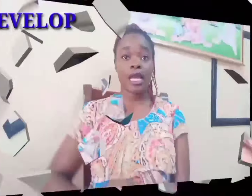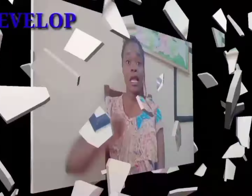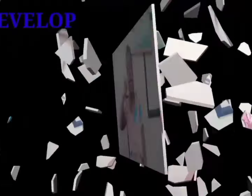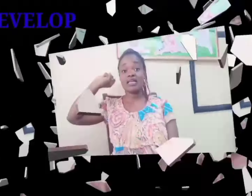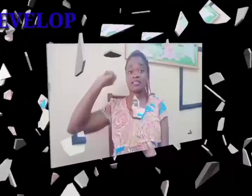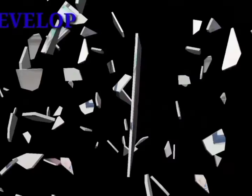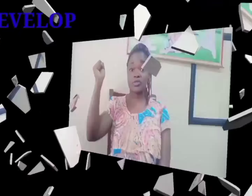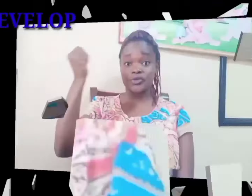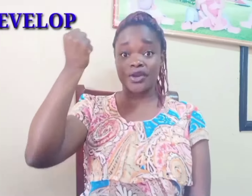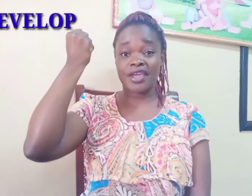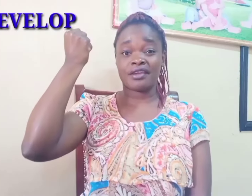Develop.